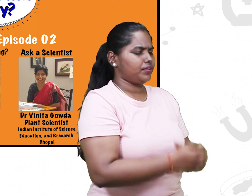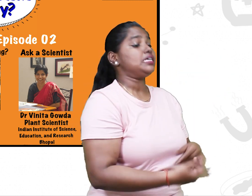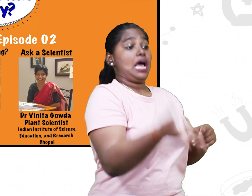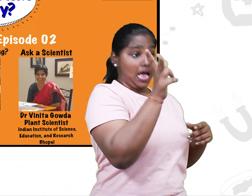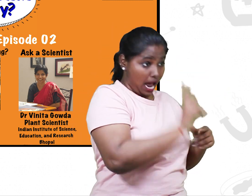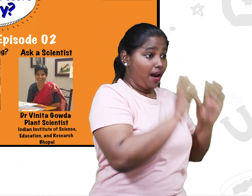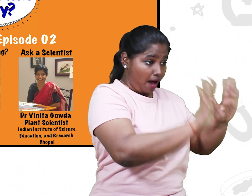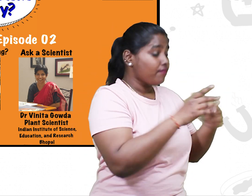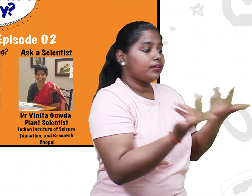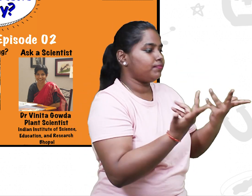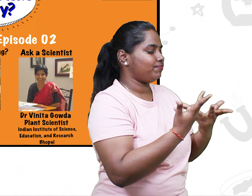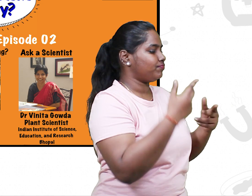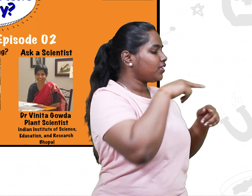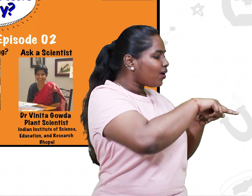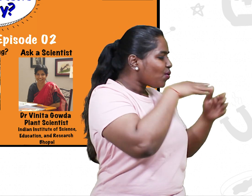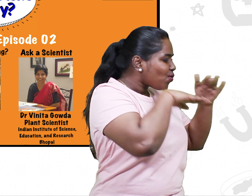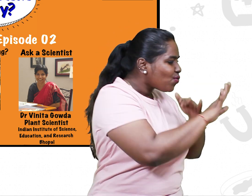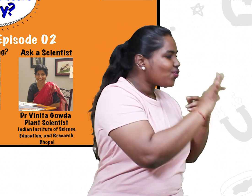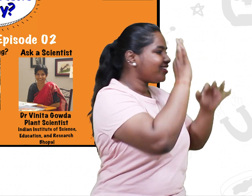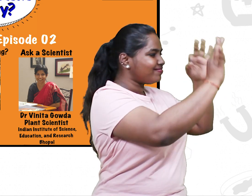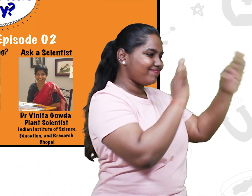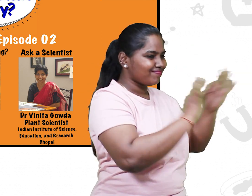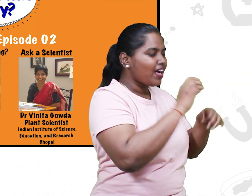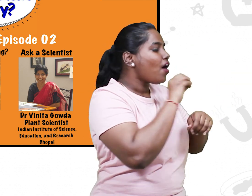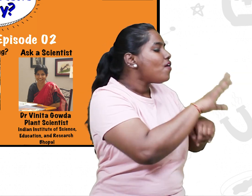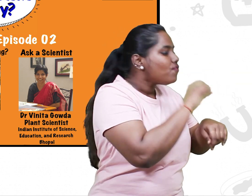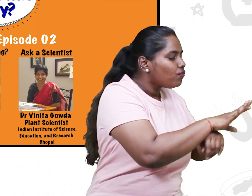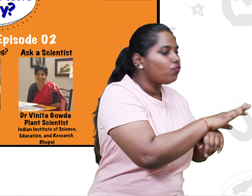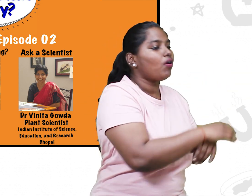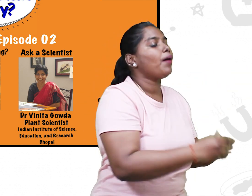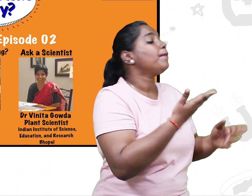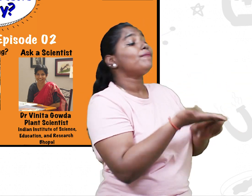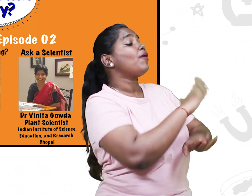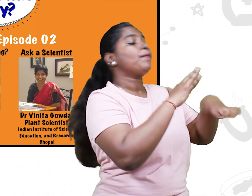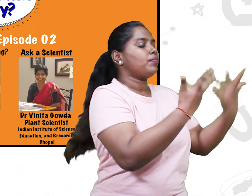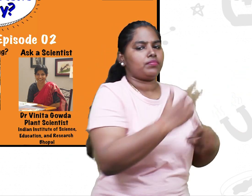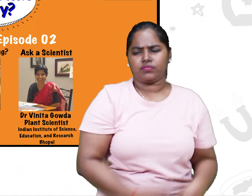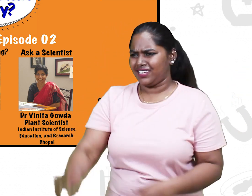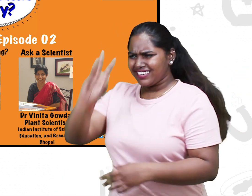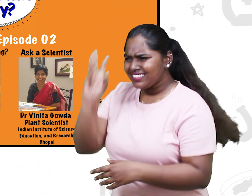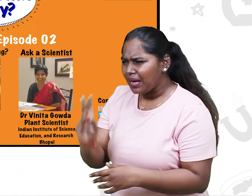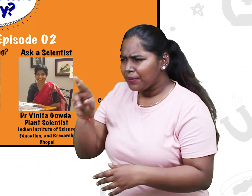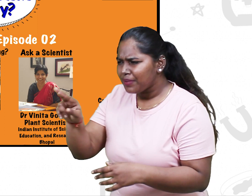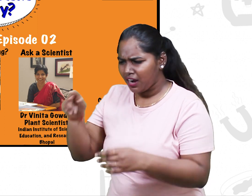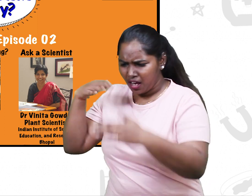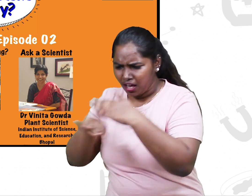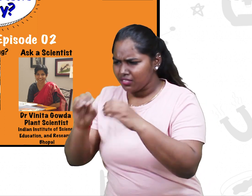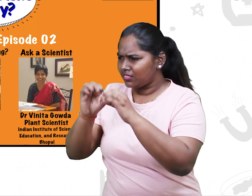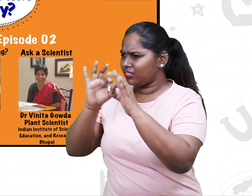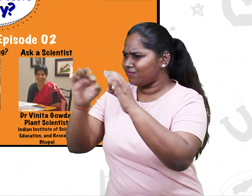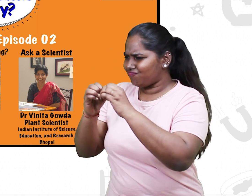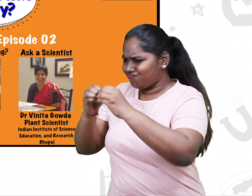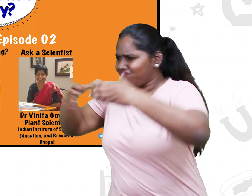are specific messengers and genes that tell cells what to become. The third step is making the cells bigger, you said.